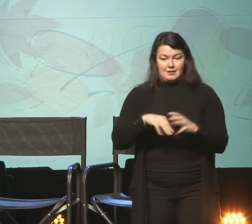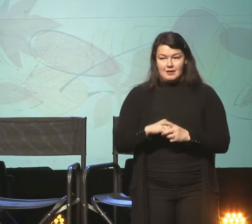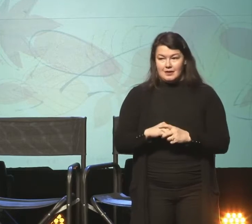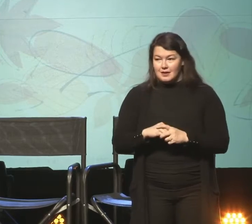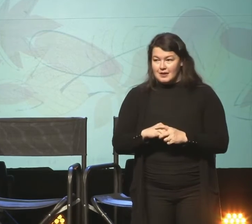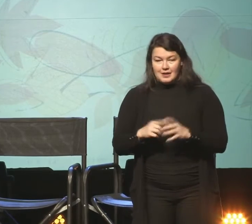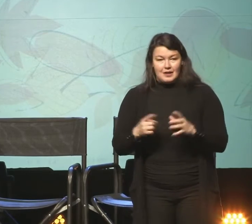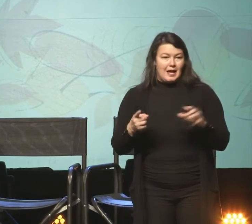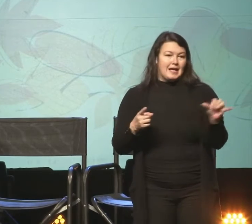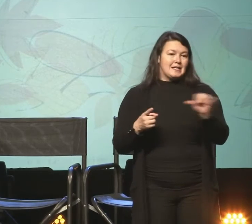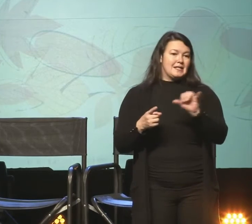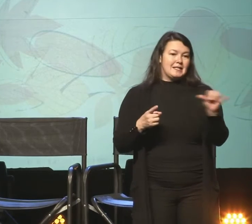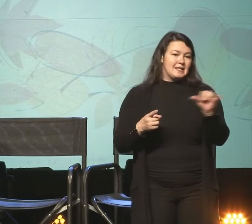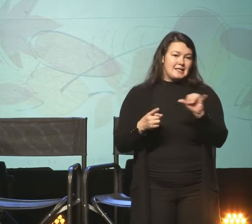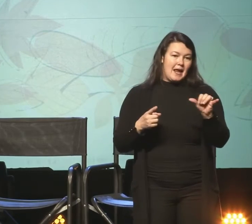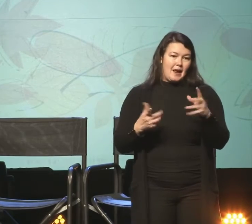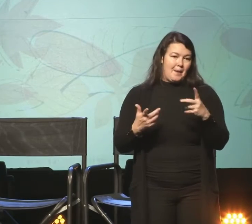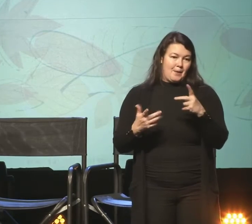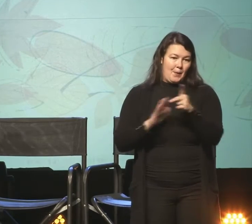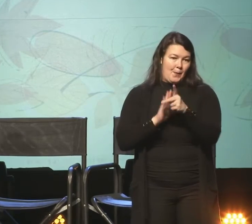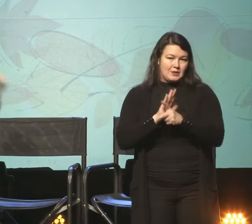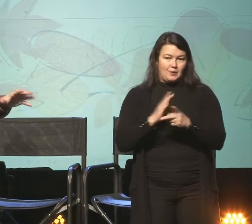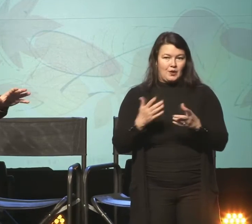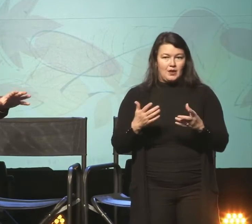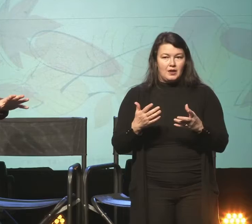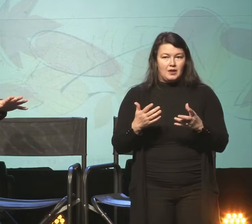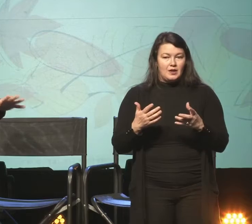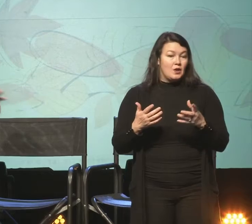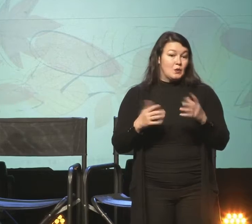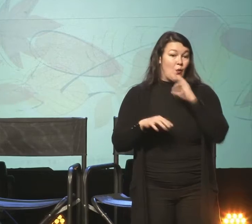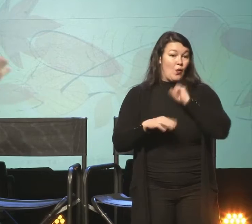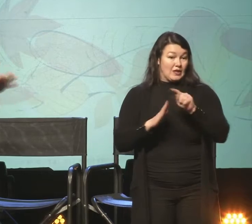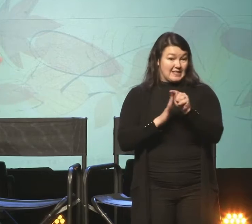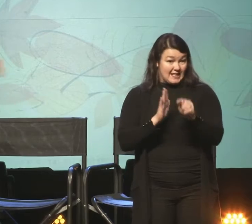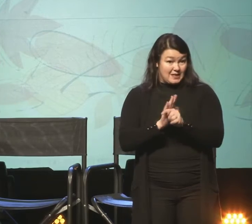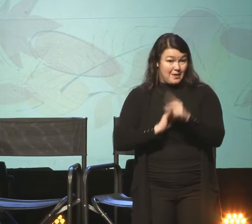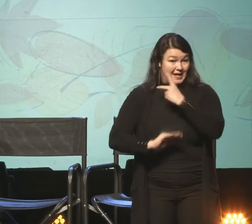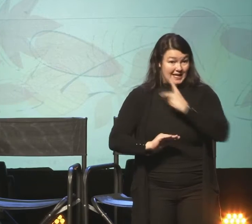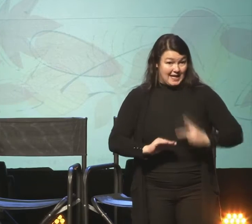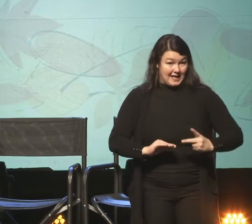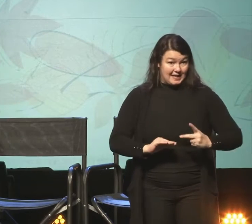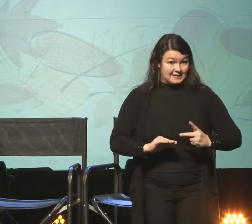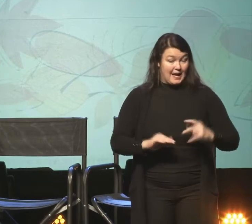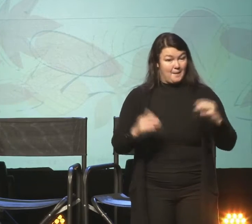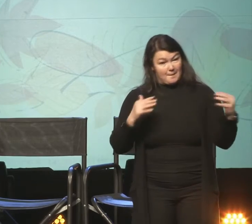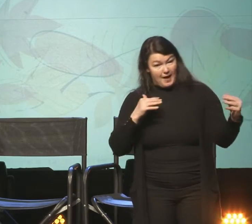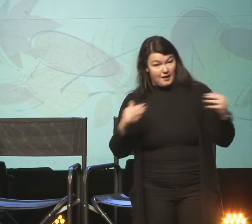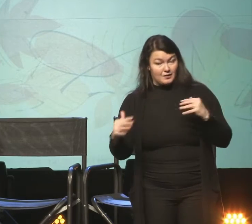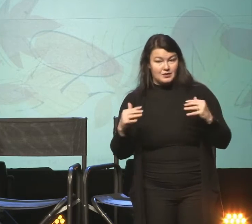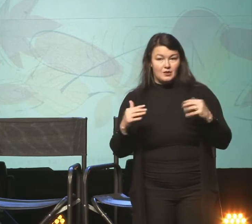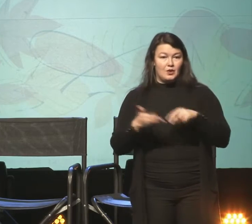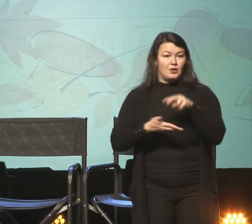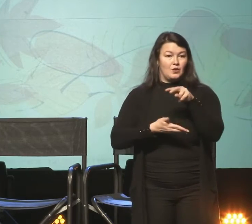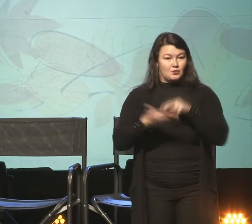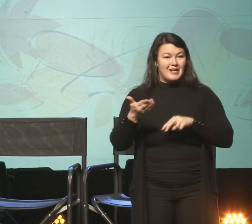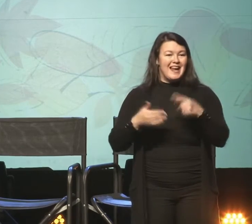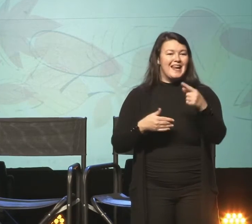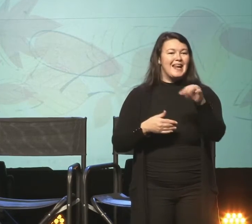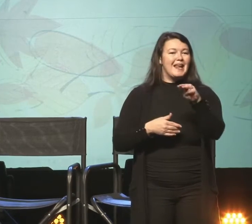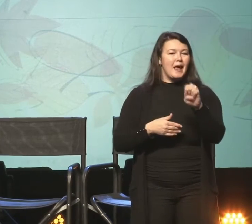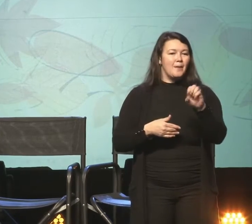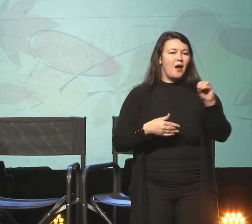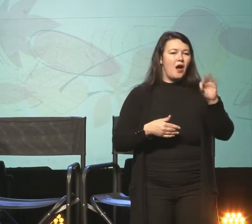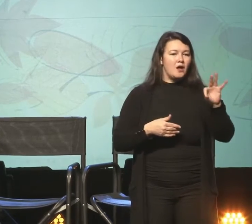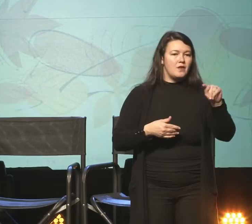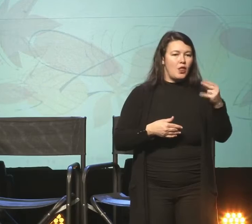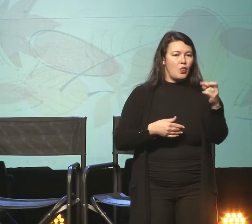right? Same kind of principle there. If you want to know what the Old Testament kings and kingdoms and battles were, just read Game of Thrones, right? That's a